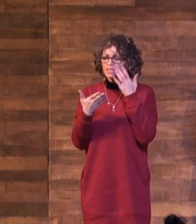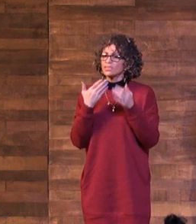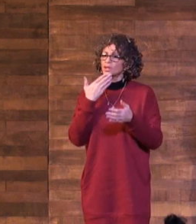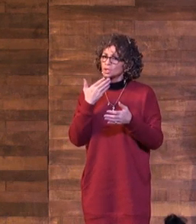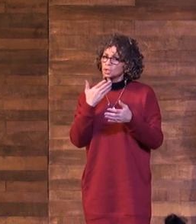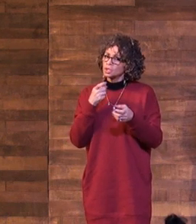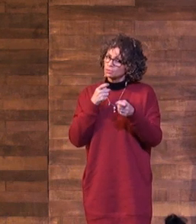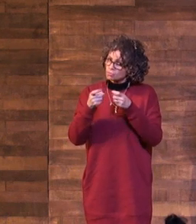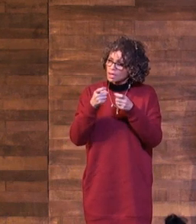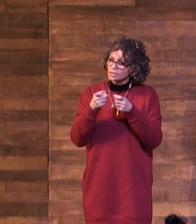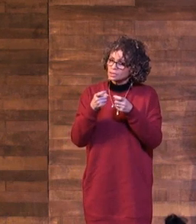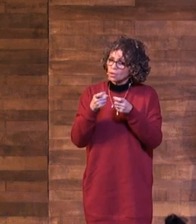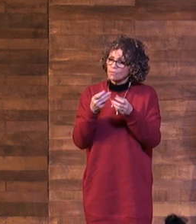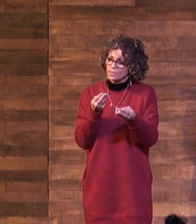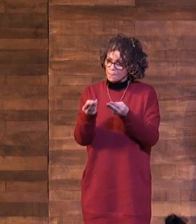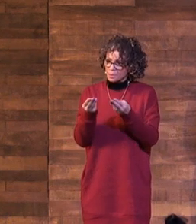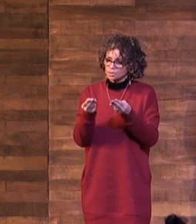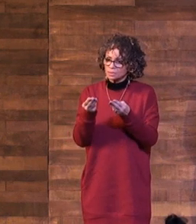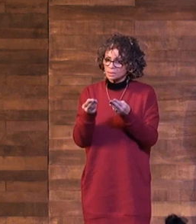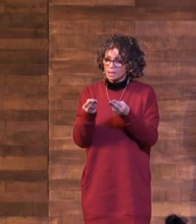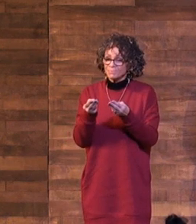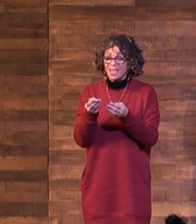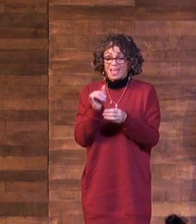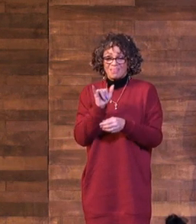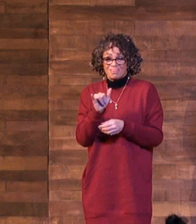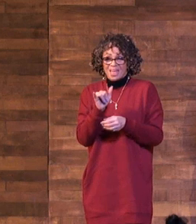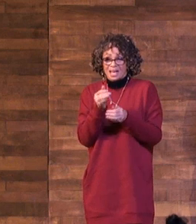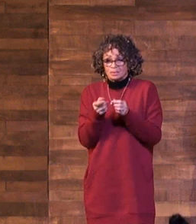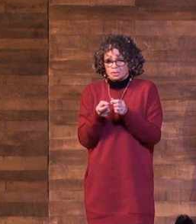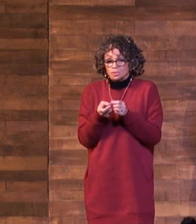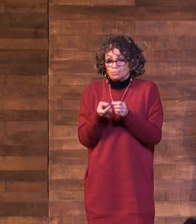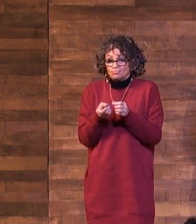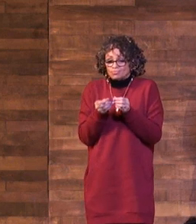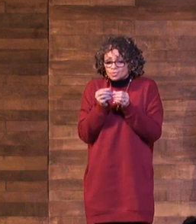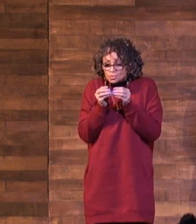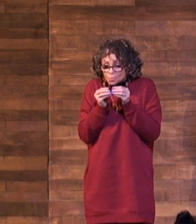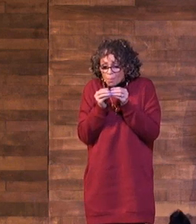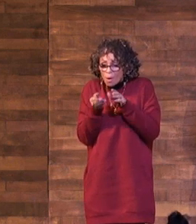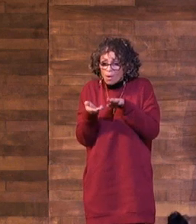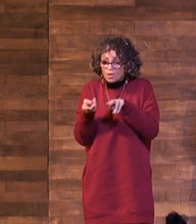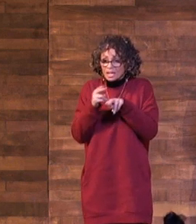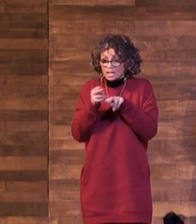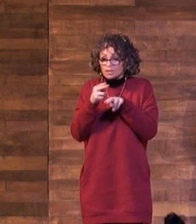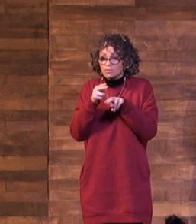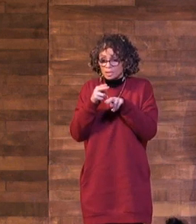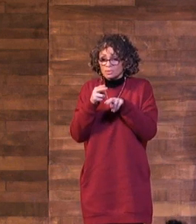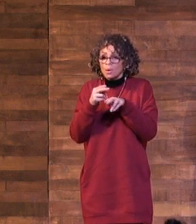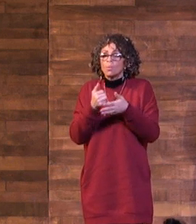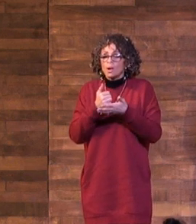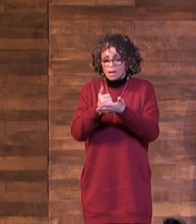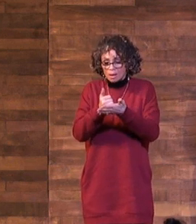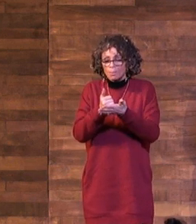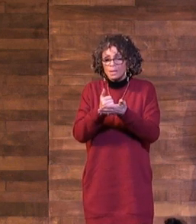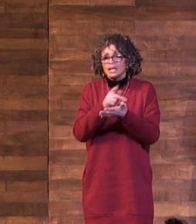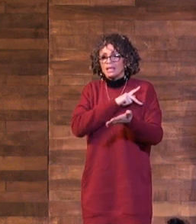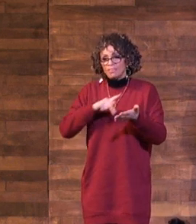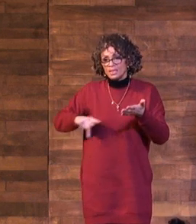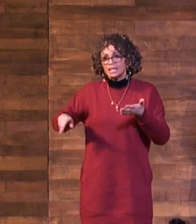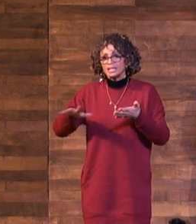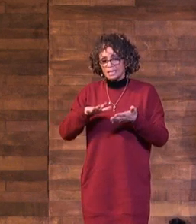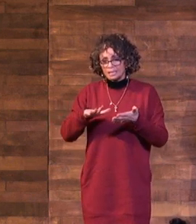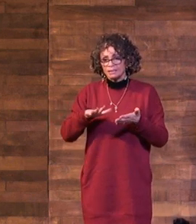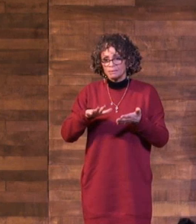finances. But that small increase can do a tremendous things for the kingdom when our God is at the helm.